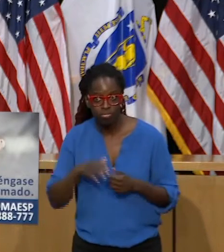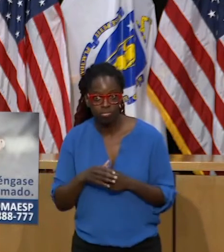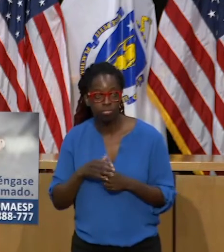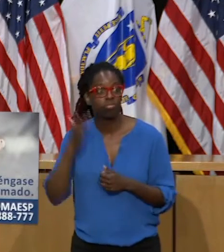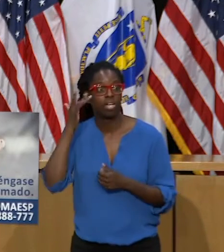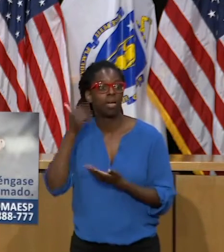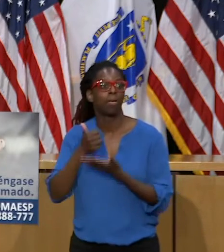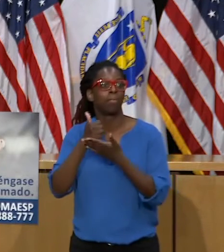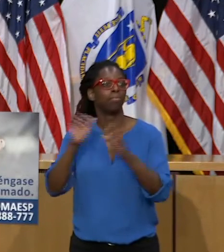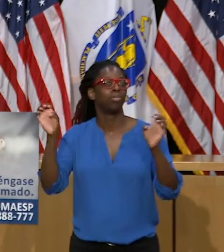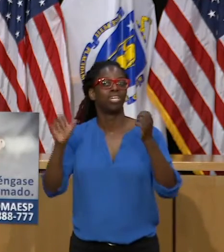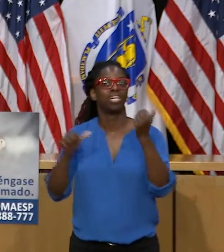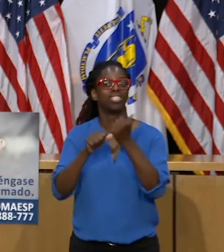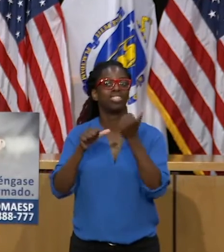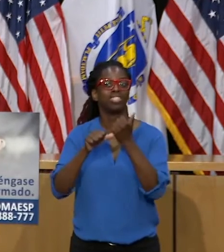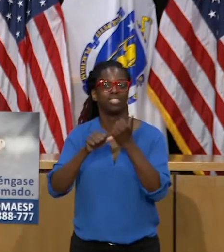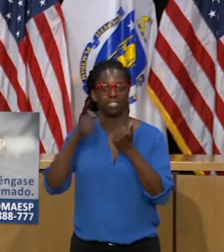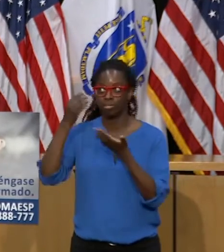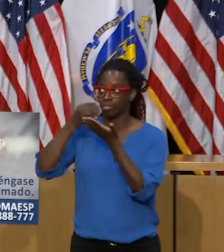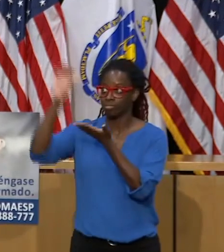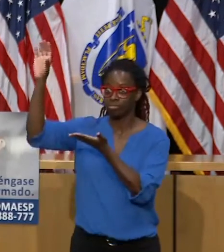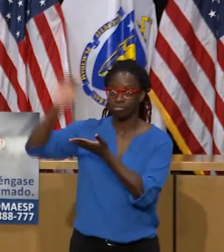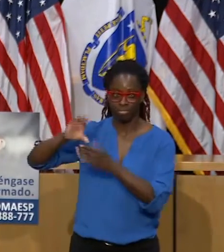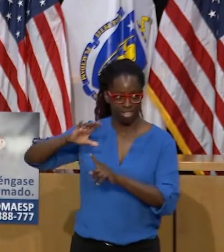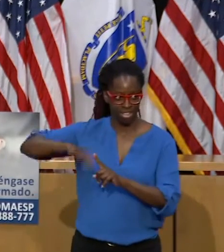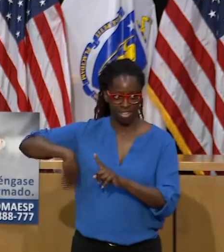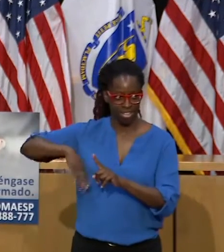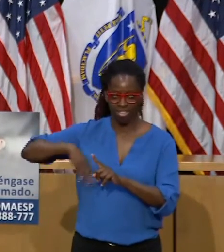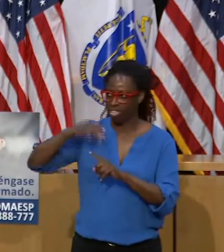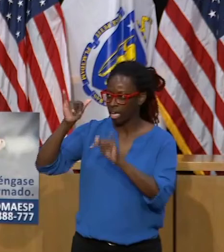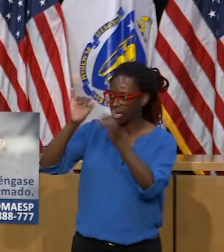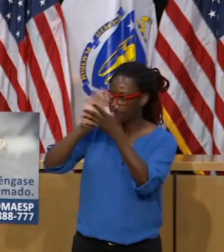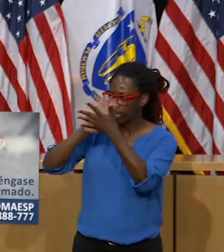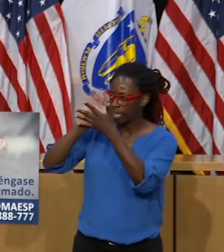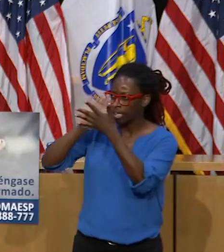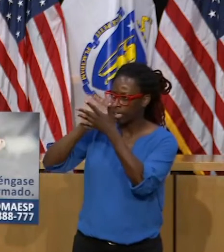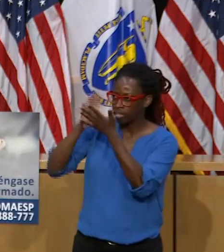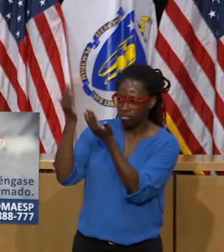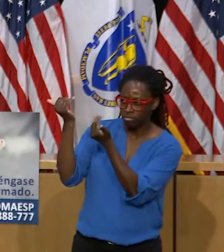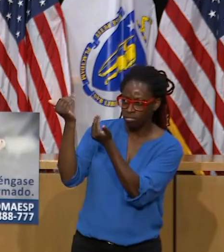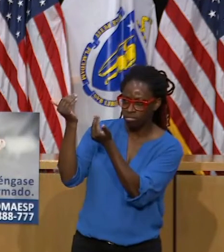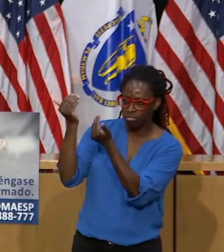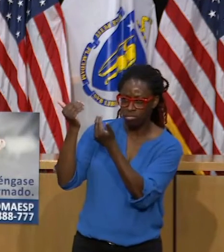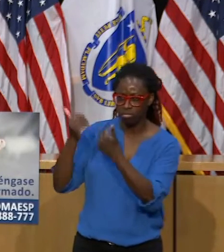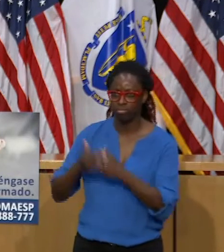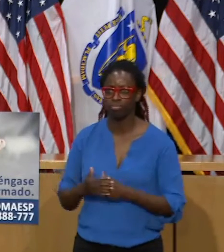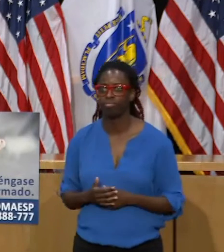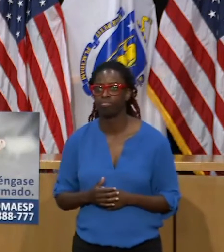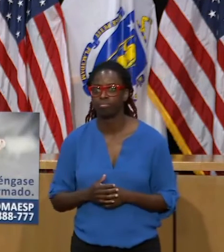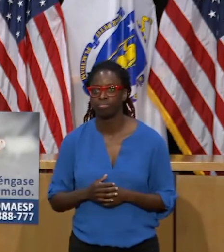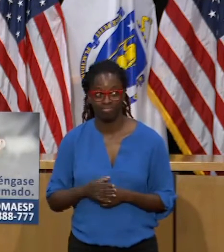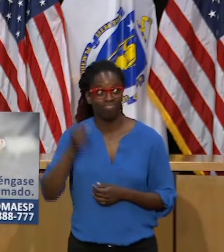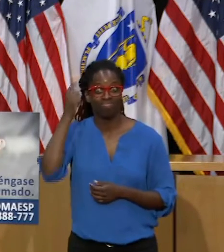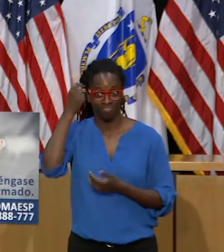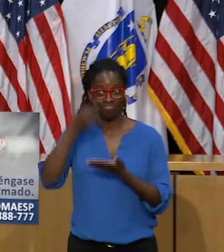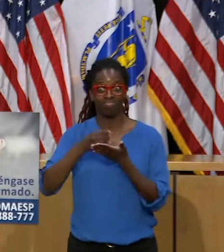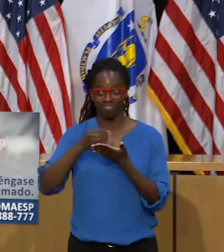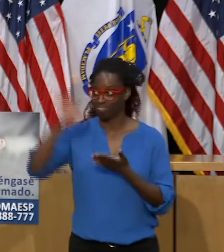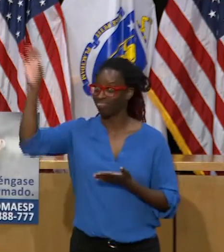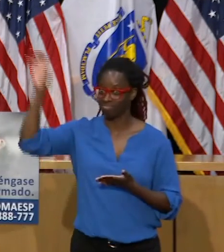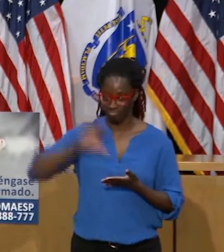have already been made available to states and cities and towns by the feds. I've said before that there's a lot of